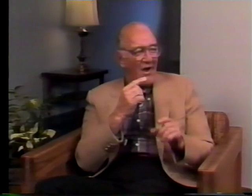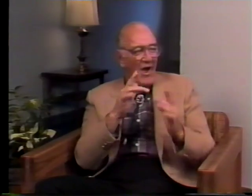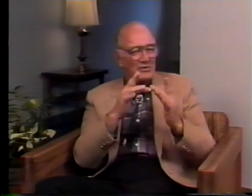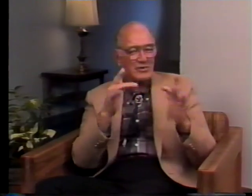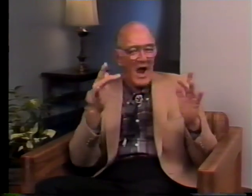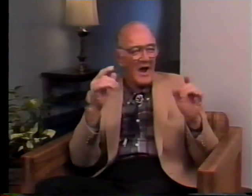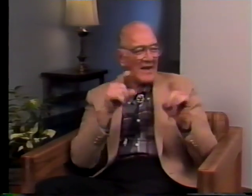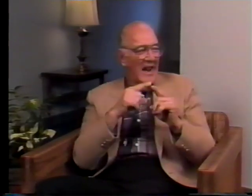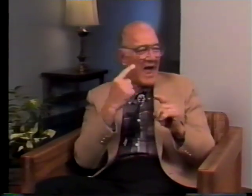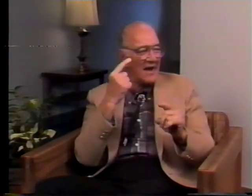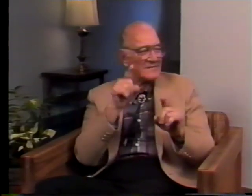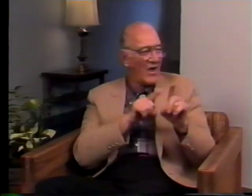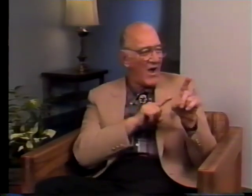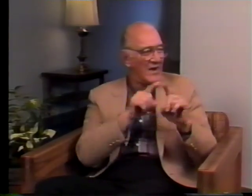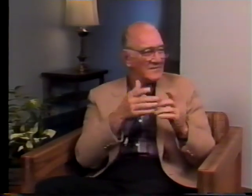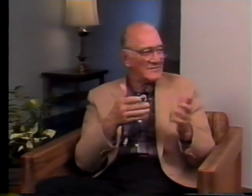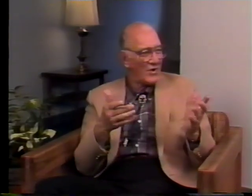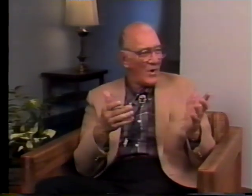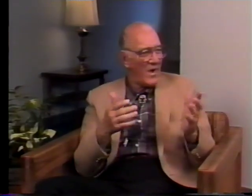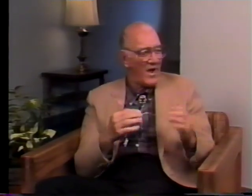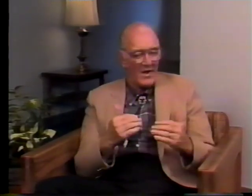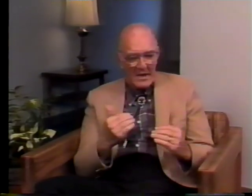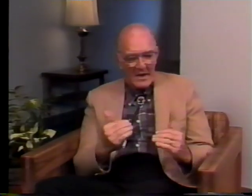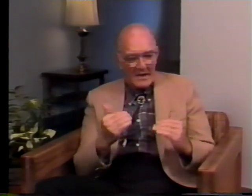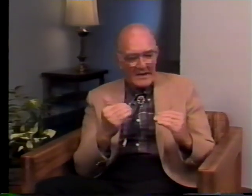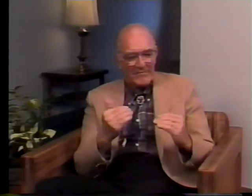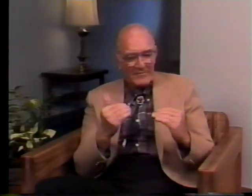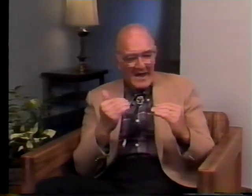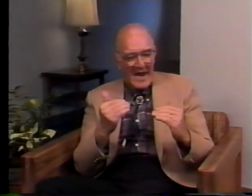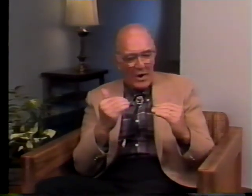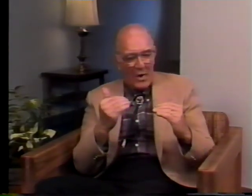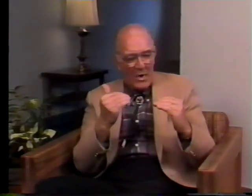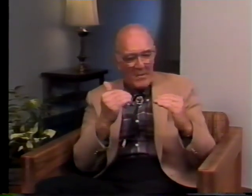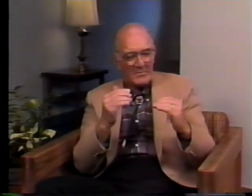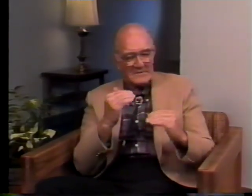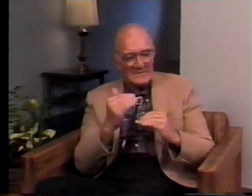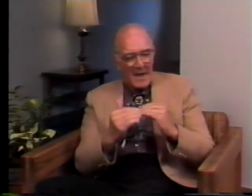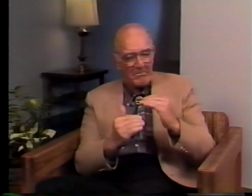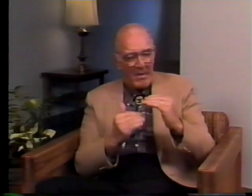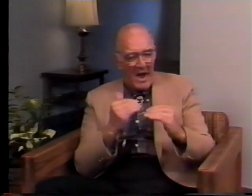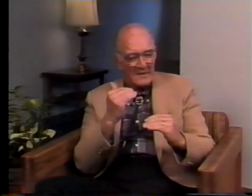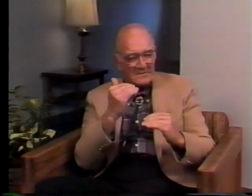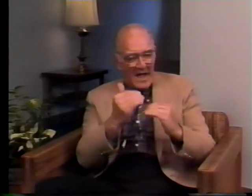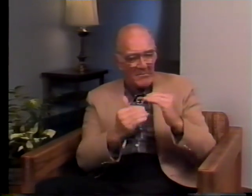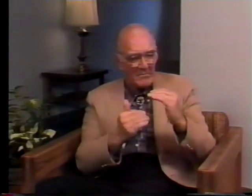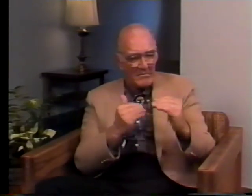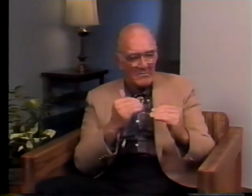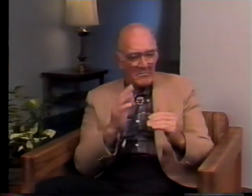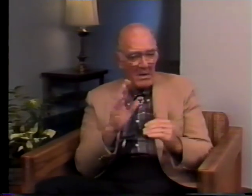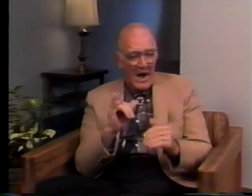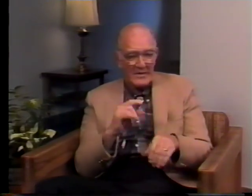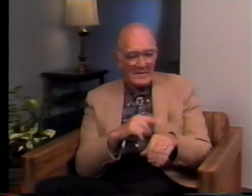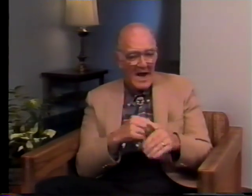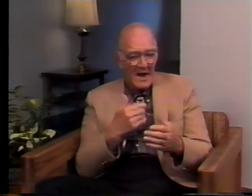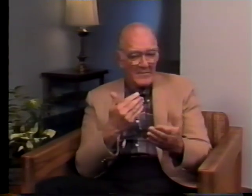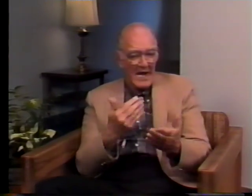are shiny like stars, and so on. If they go up step by step, by the time they